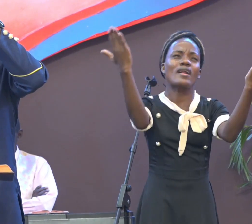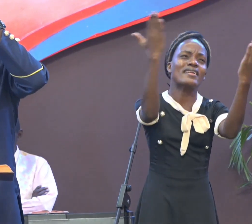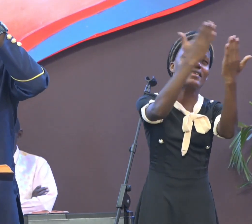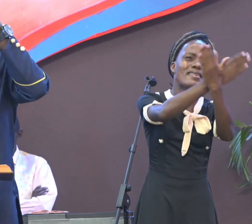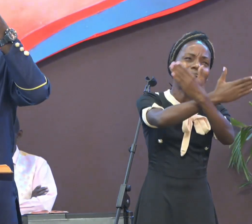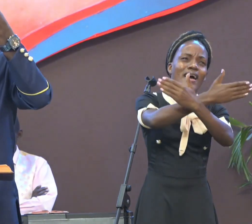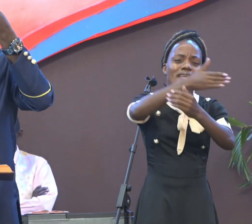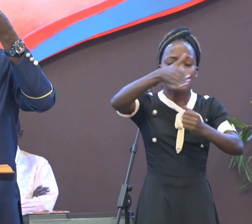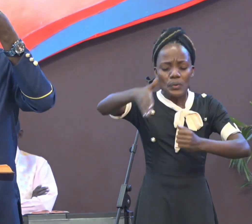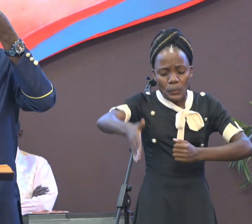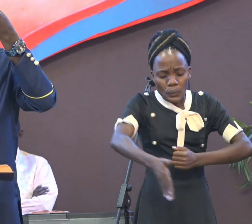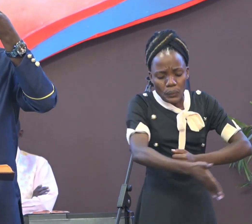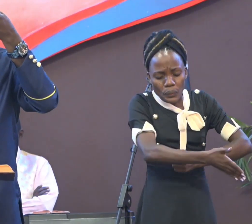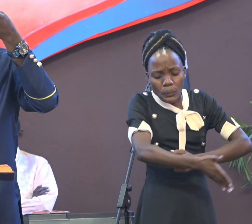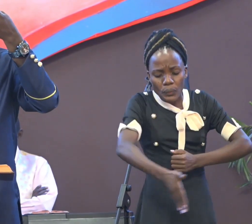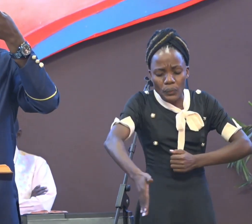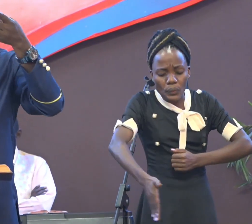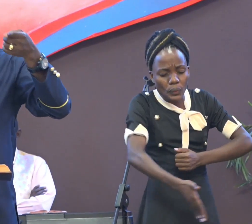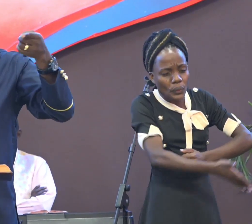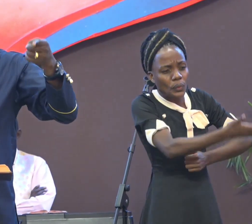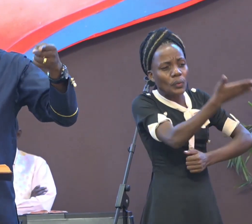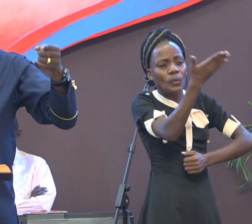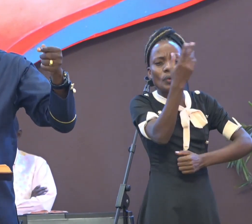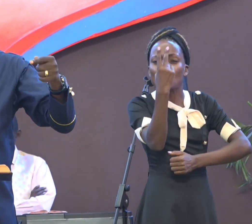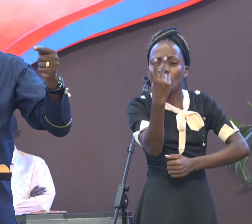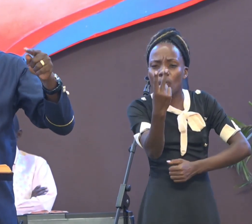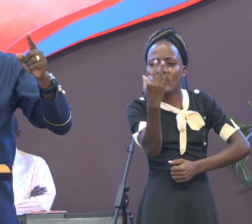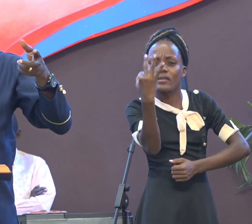By the time I know that the night is